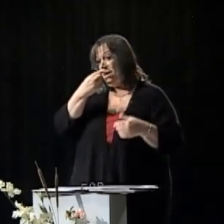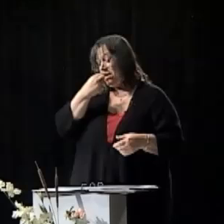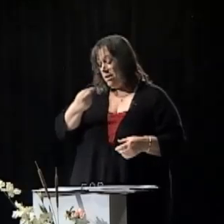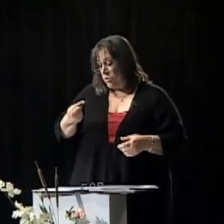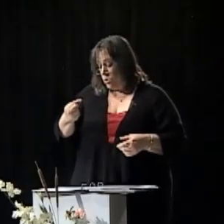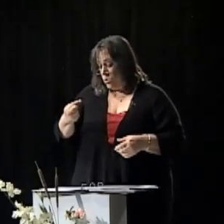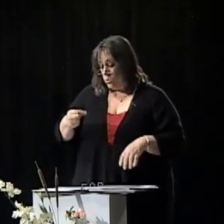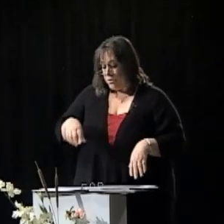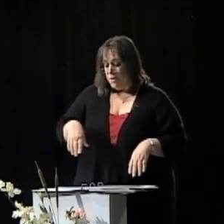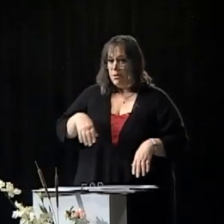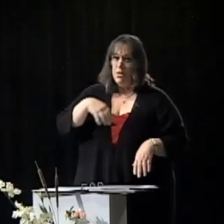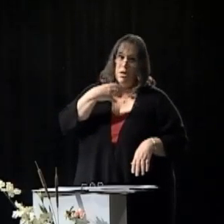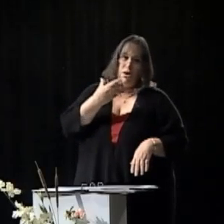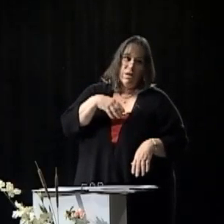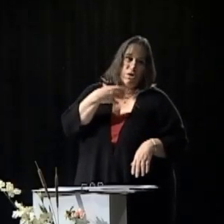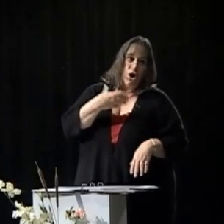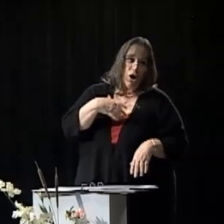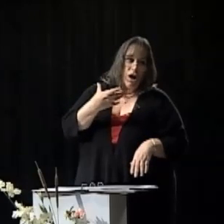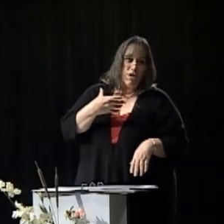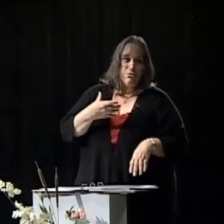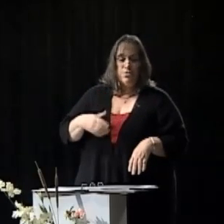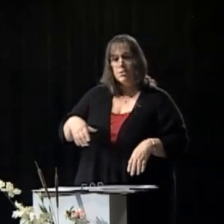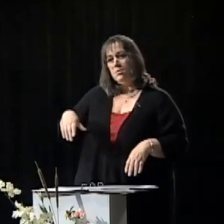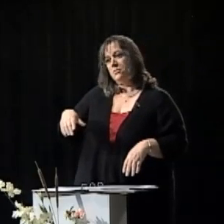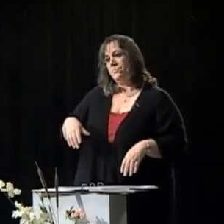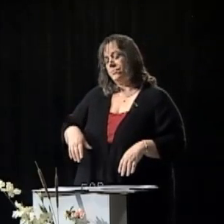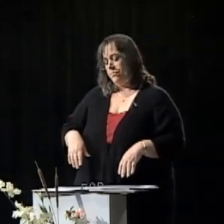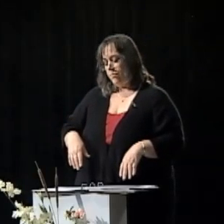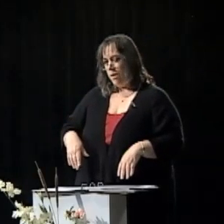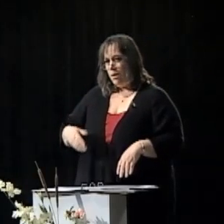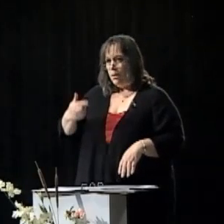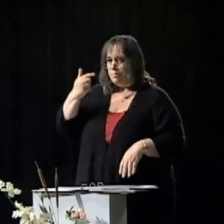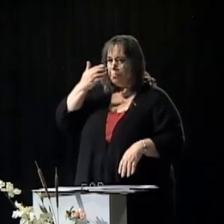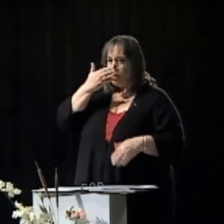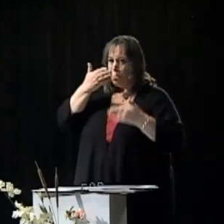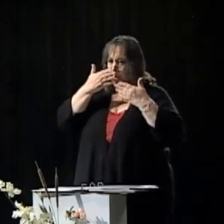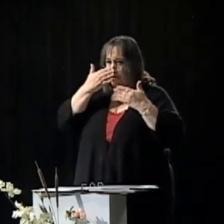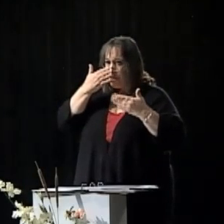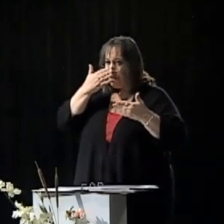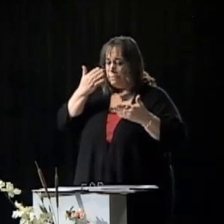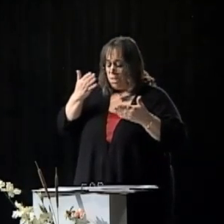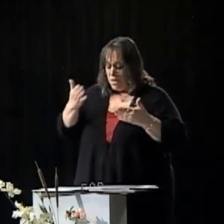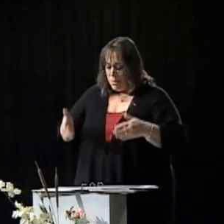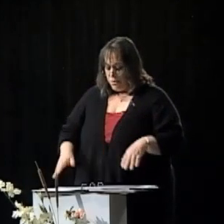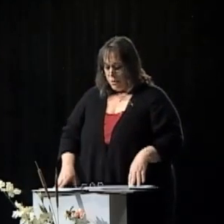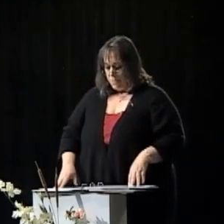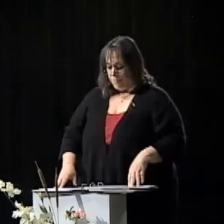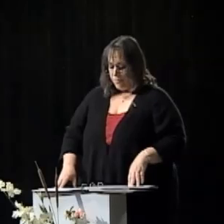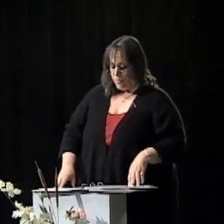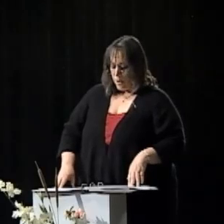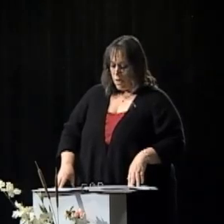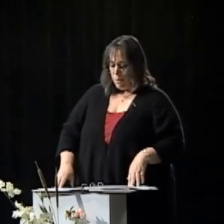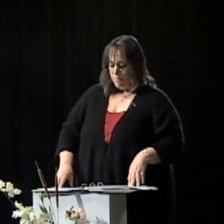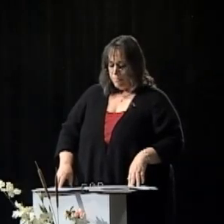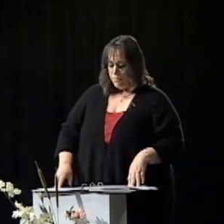have a cold, I have a cough. You know, maybe you're stuffed up.